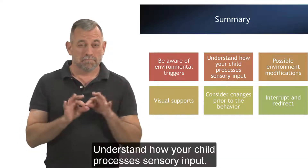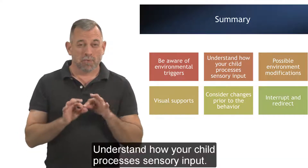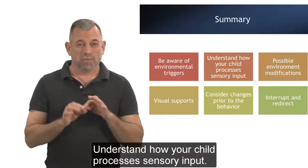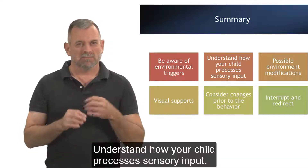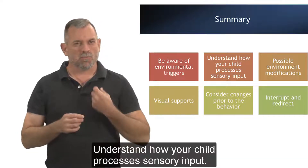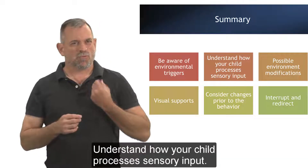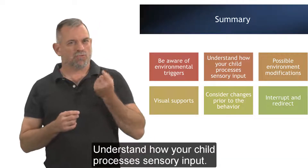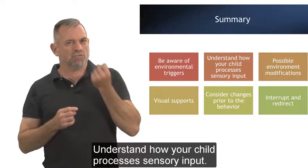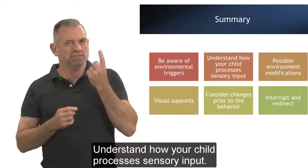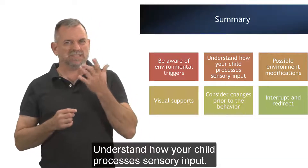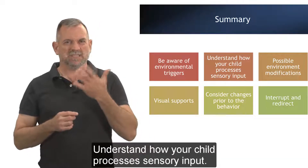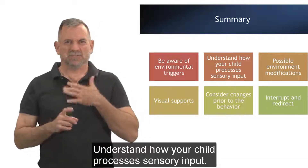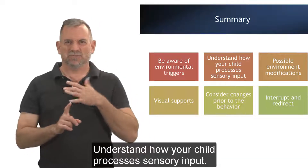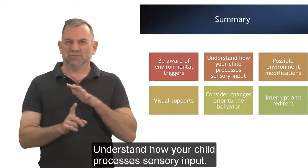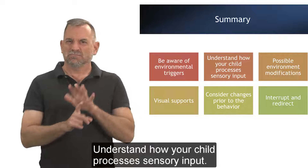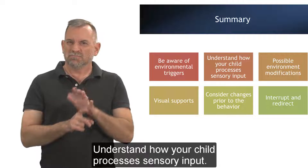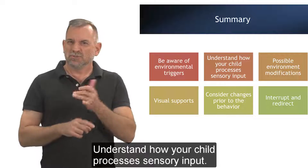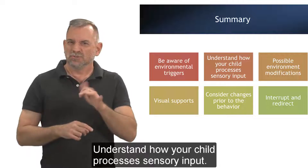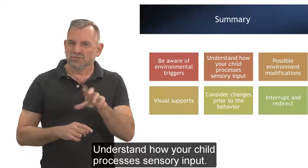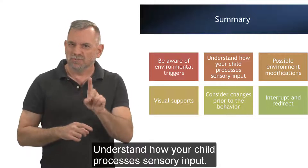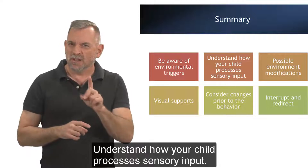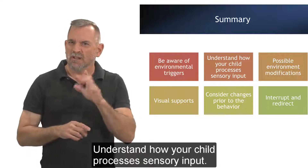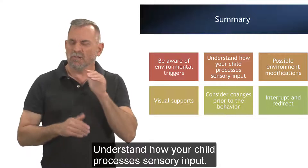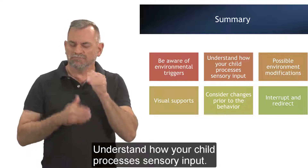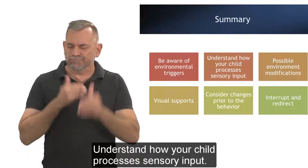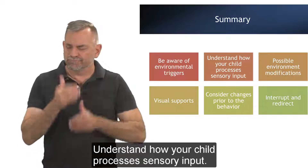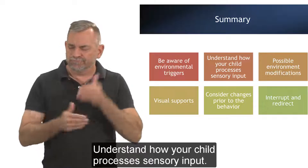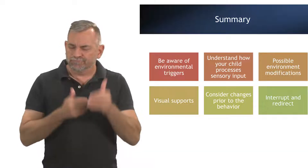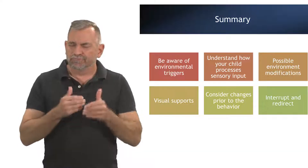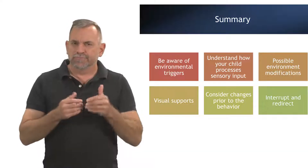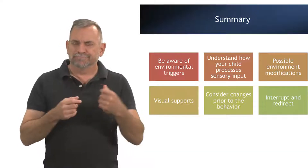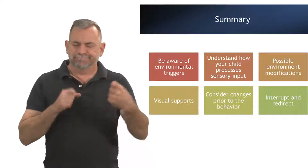Understand how your child processes sensory input.